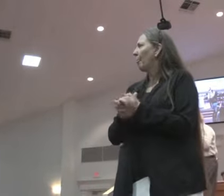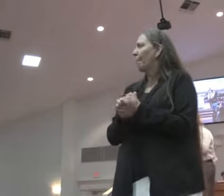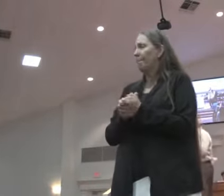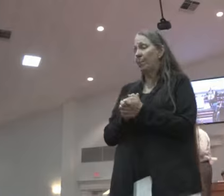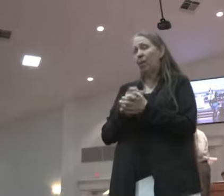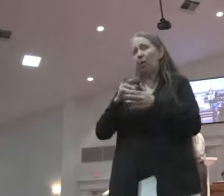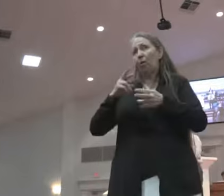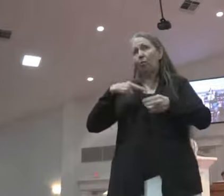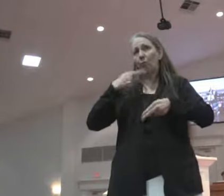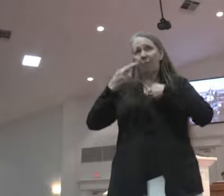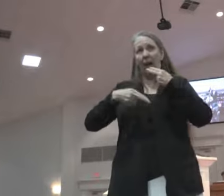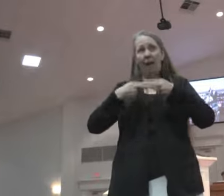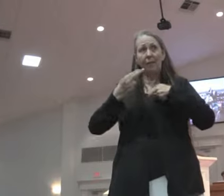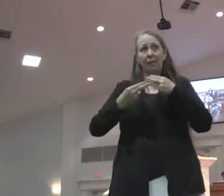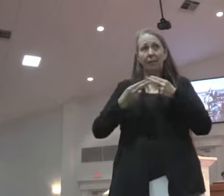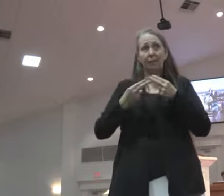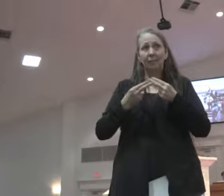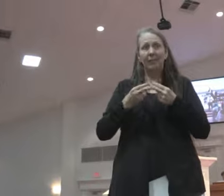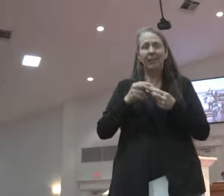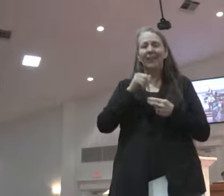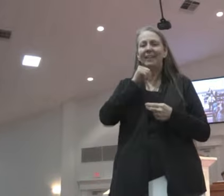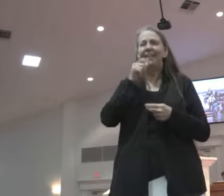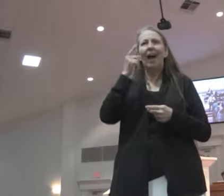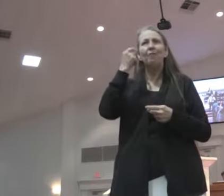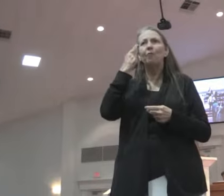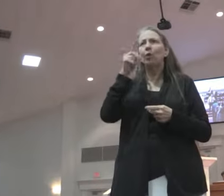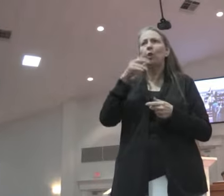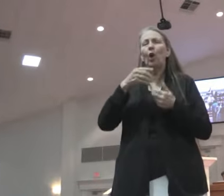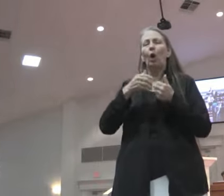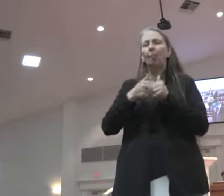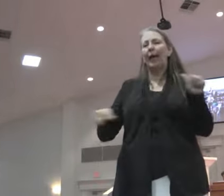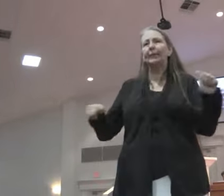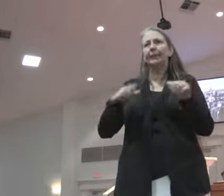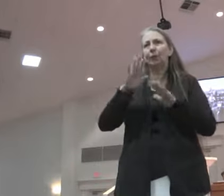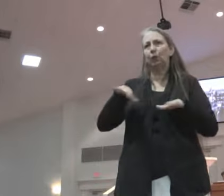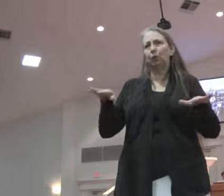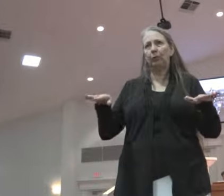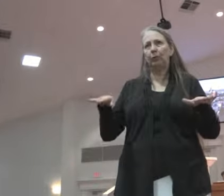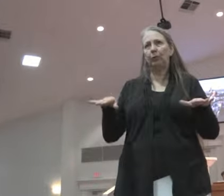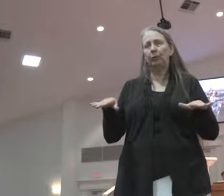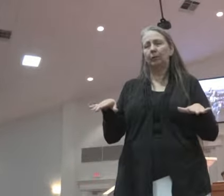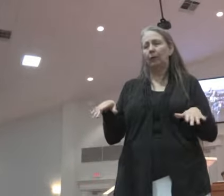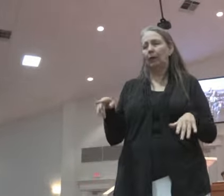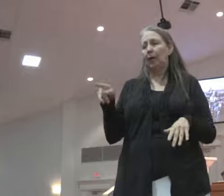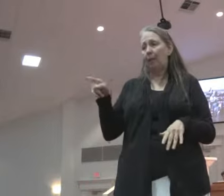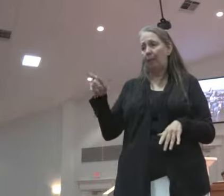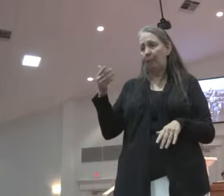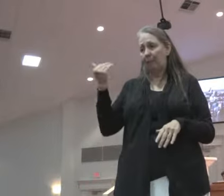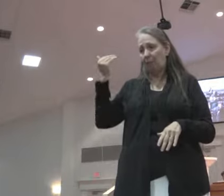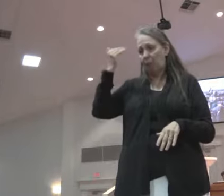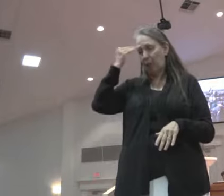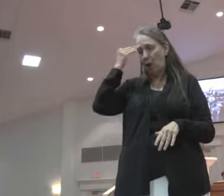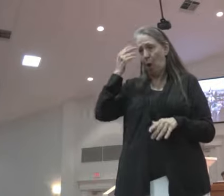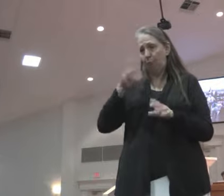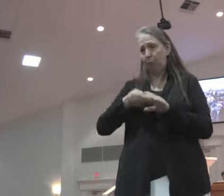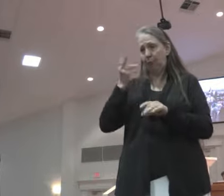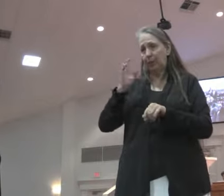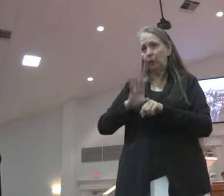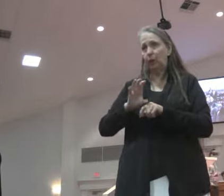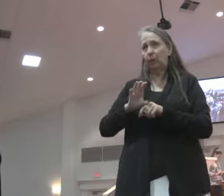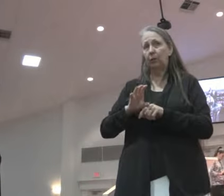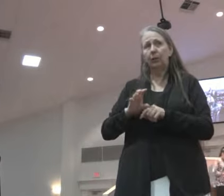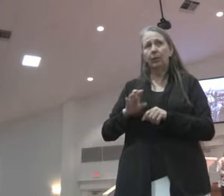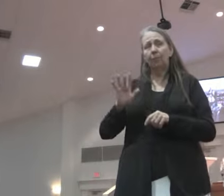And revival is not for your lost kids unless they at one time knew God and left the church. That's